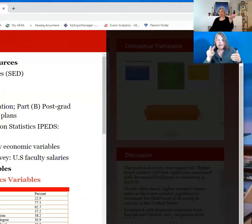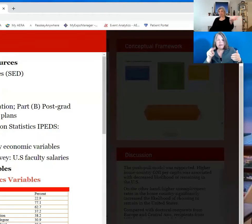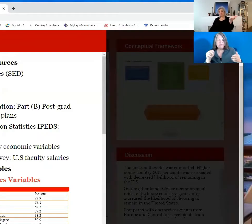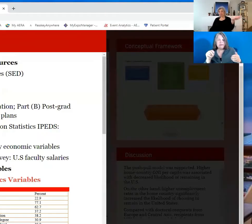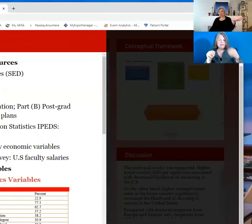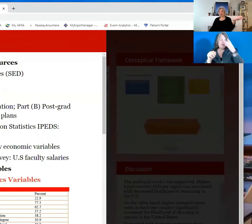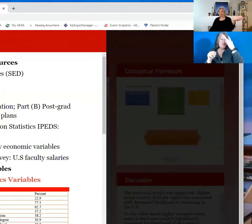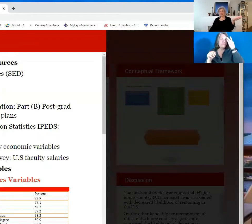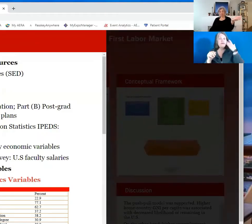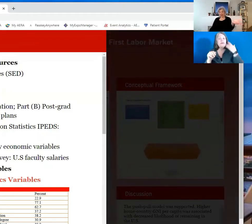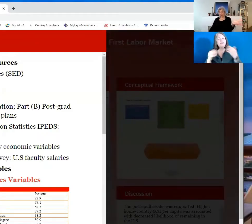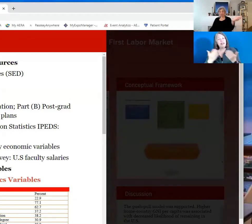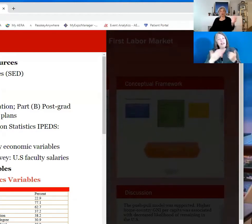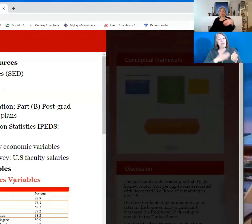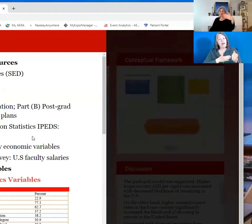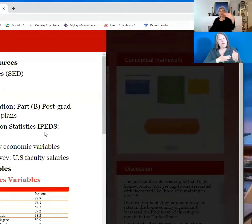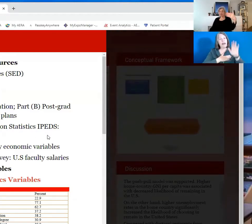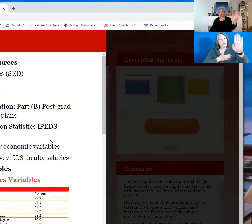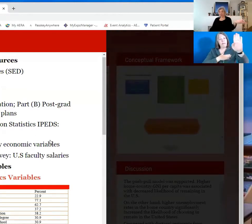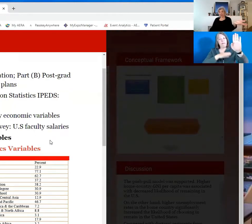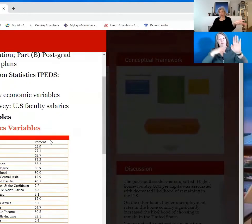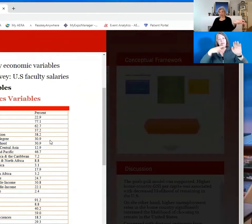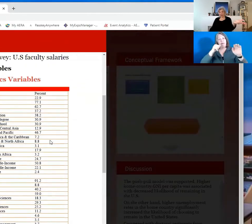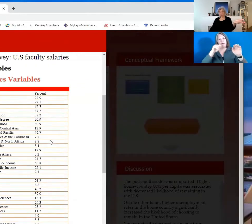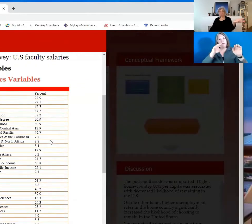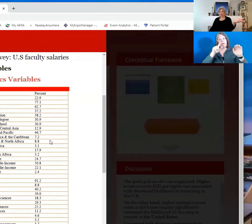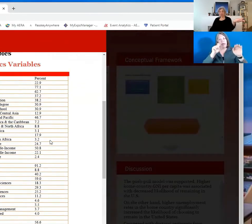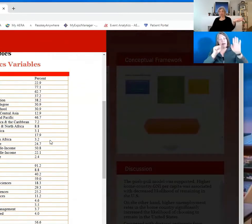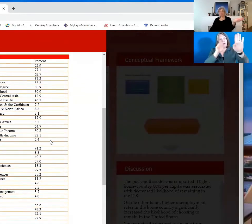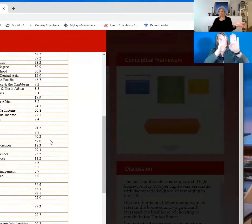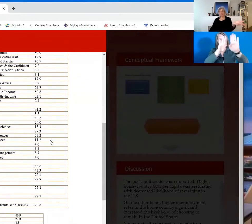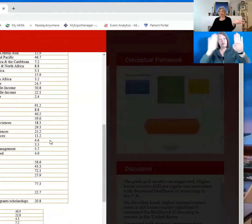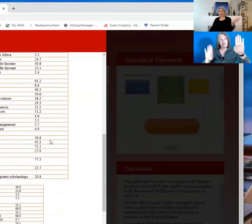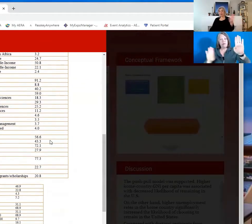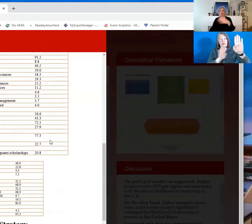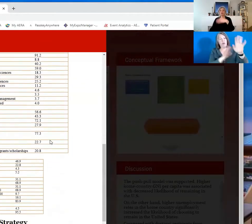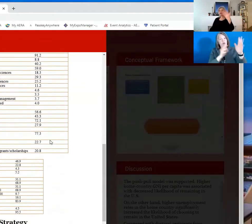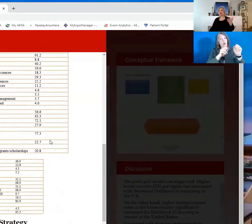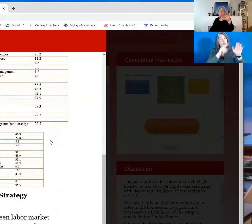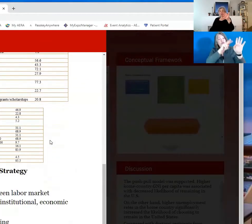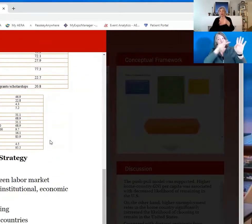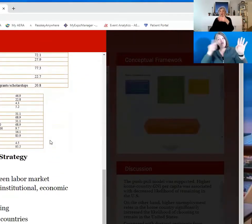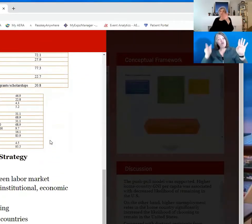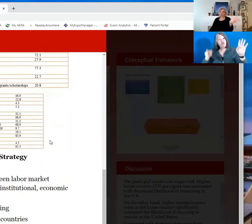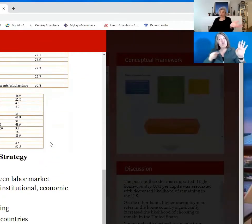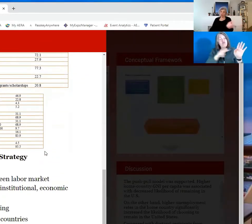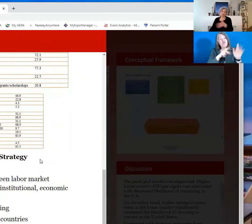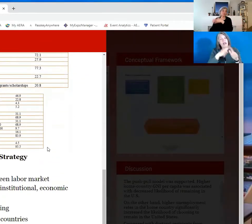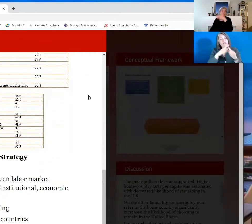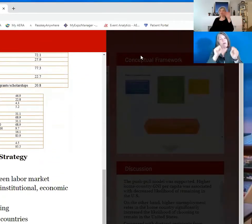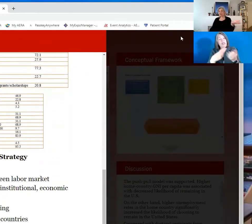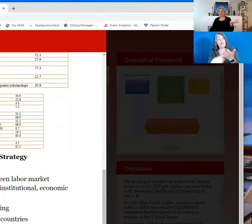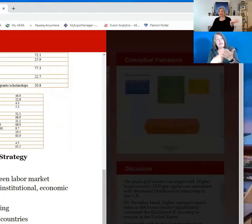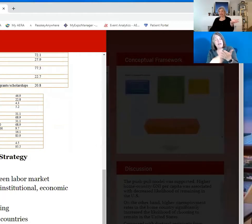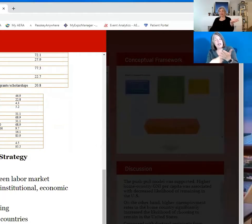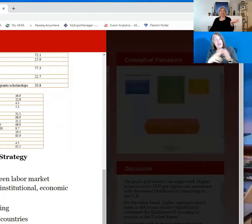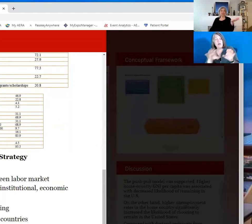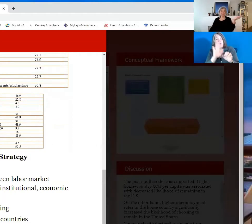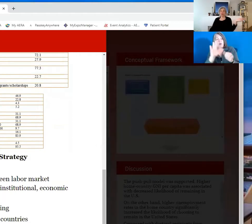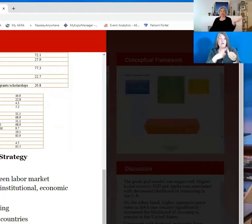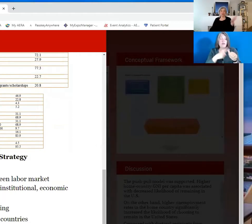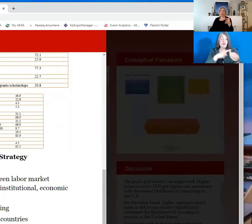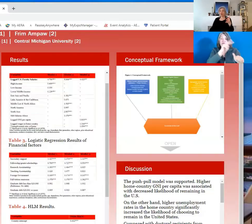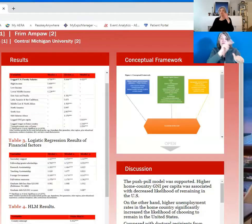here are, here are my panels, do you want to scan them? And then we can talk about it, and you can do your first scan.